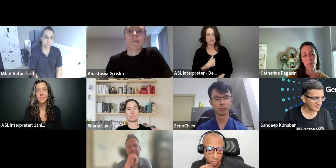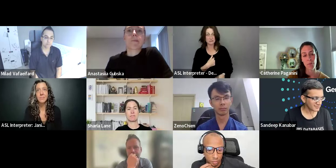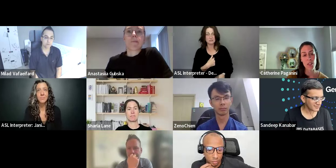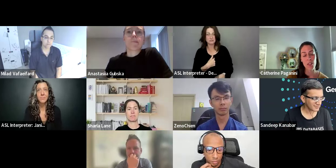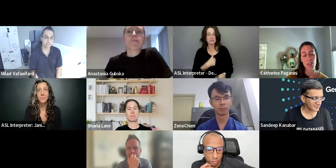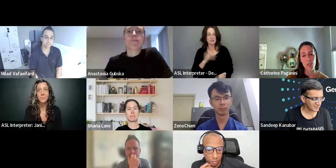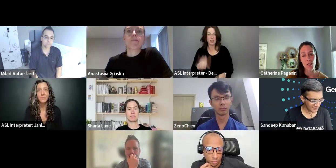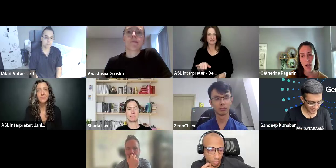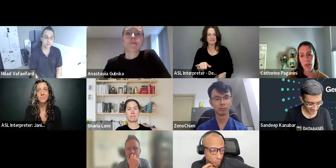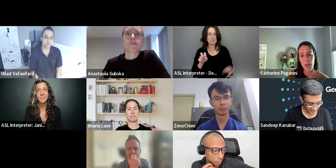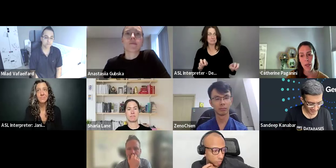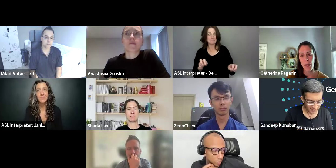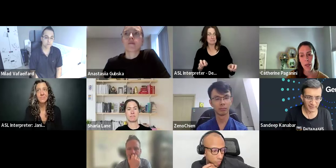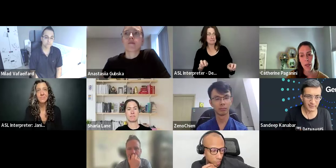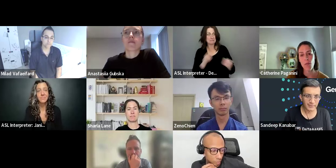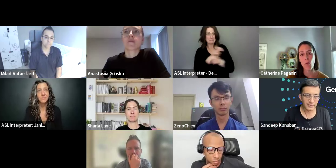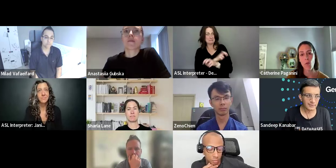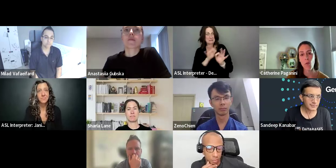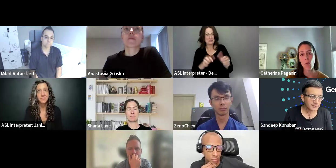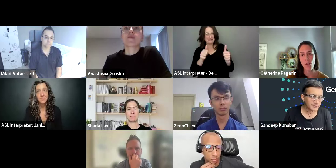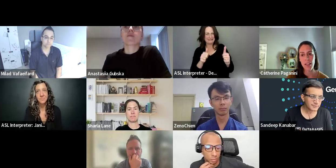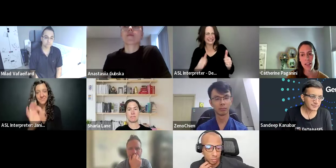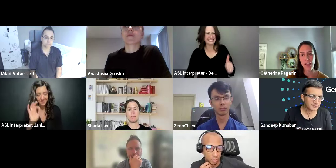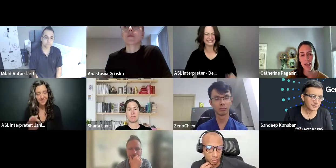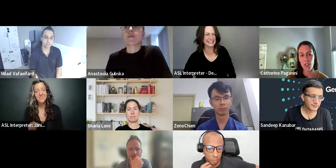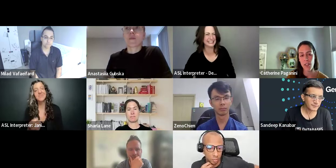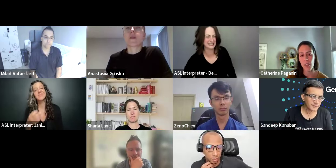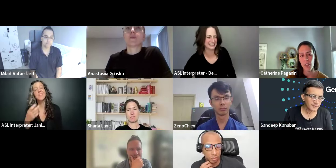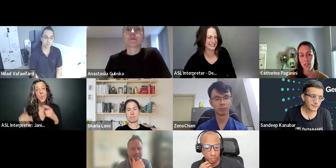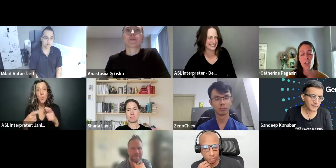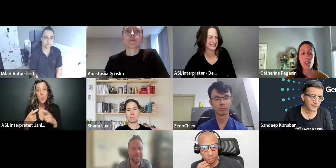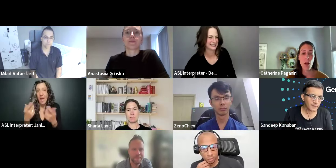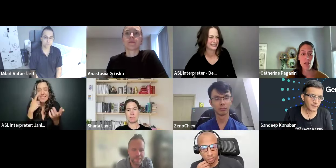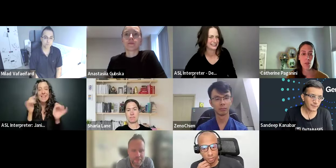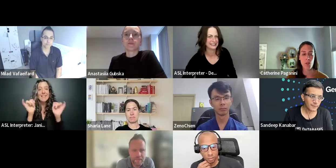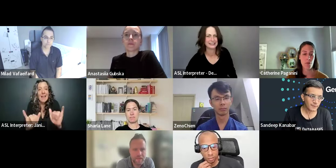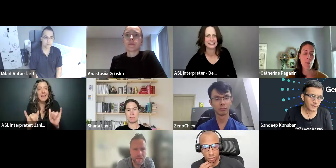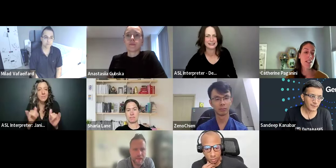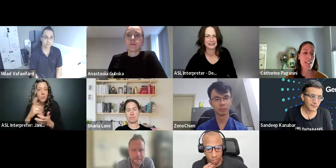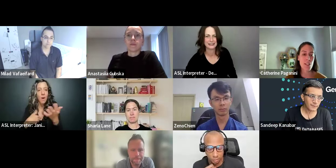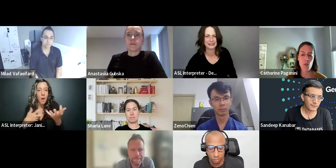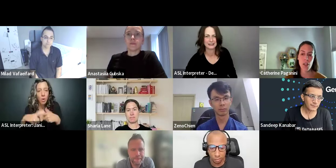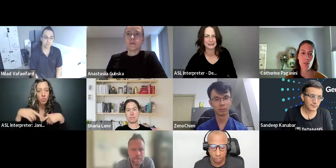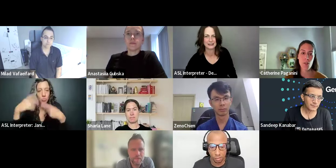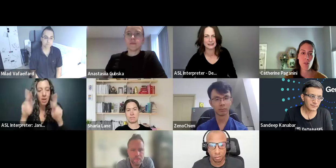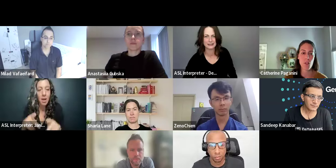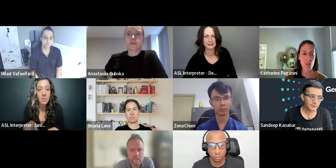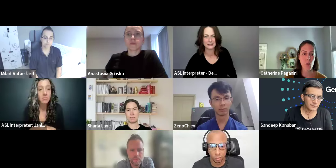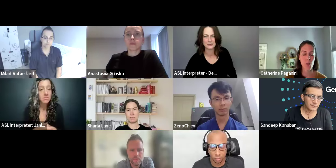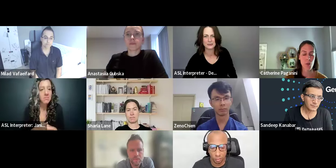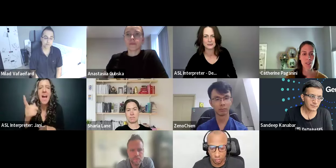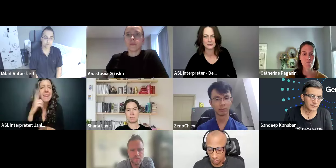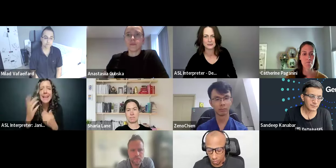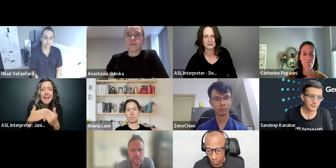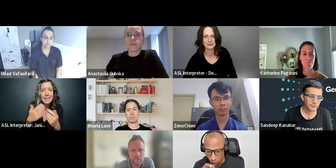know, discuss our topics and move things forward. So I think that is actually, because it's possible to, I mean, it's easy to